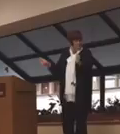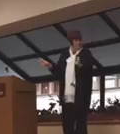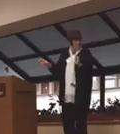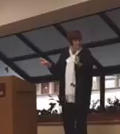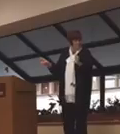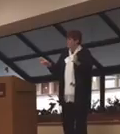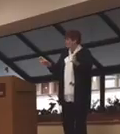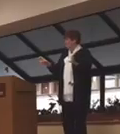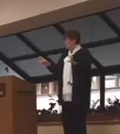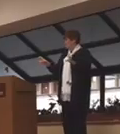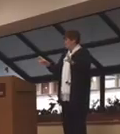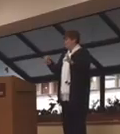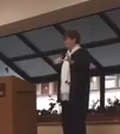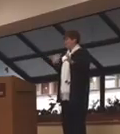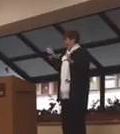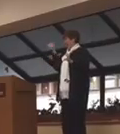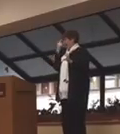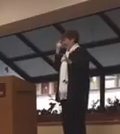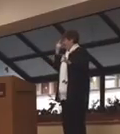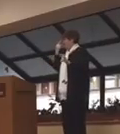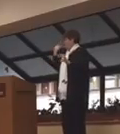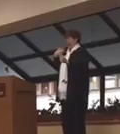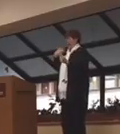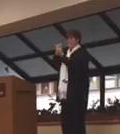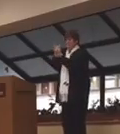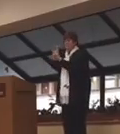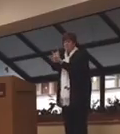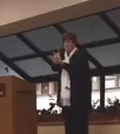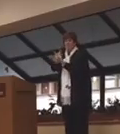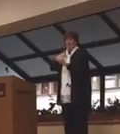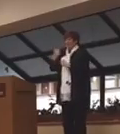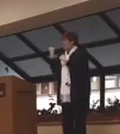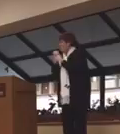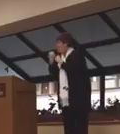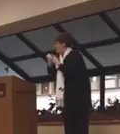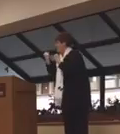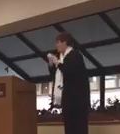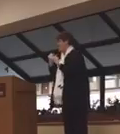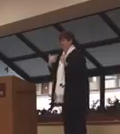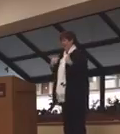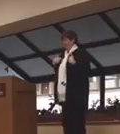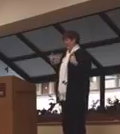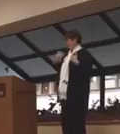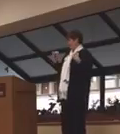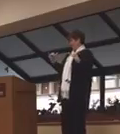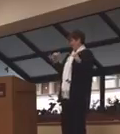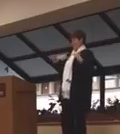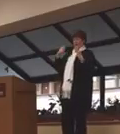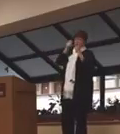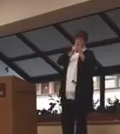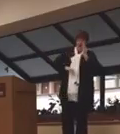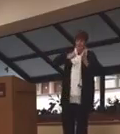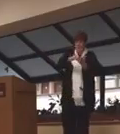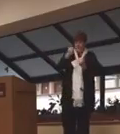test is an important and tough issue. I get it from all around. I'm a mentor, I'm a